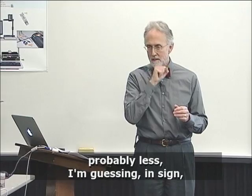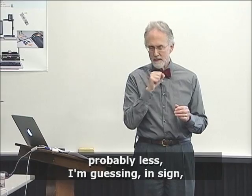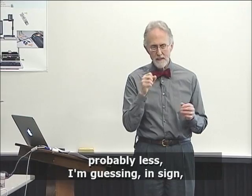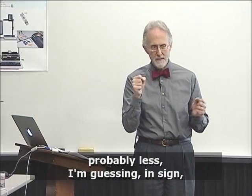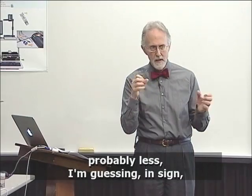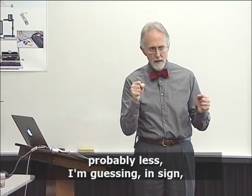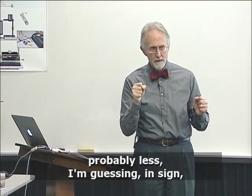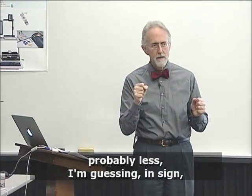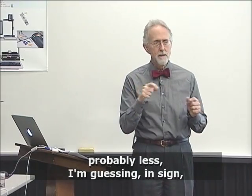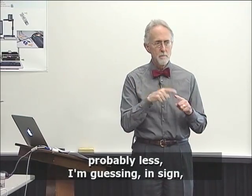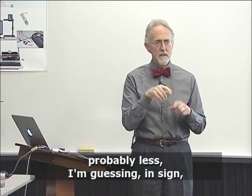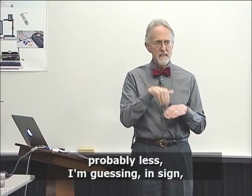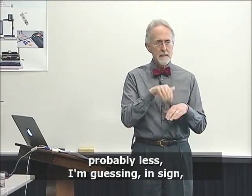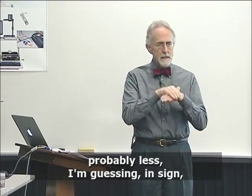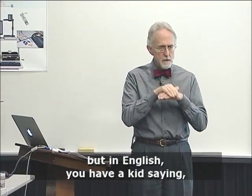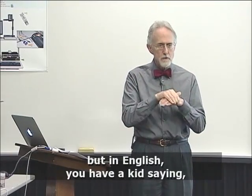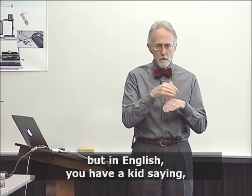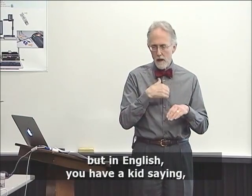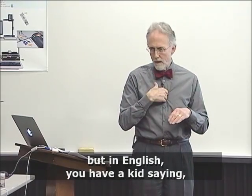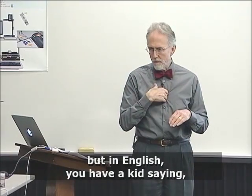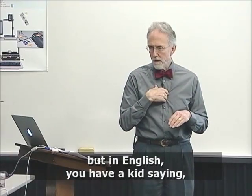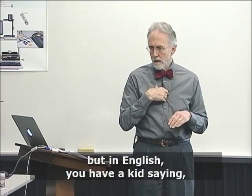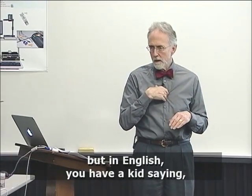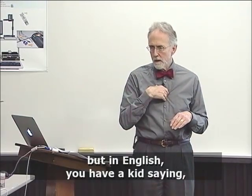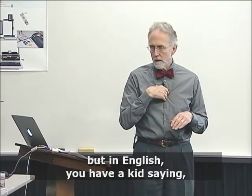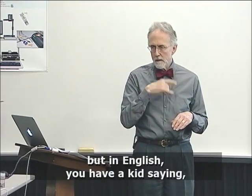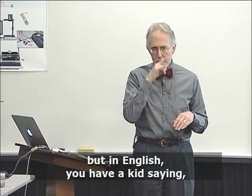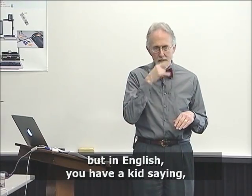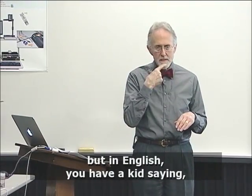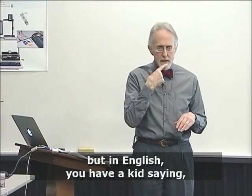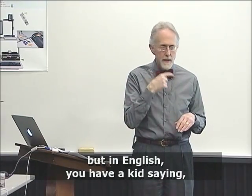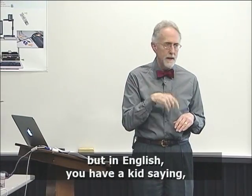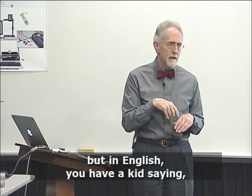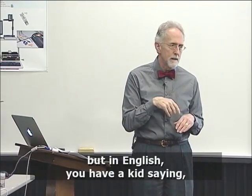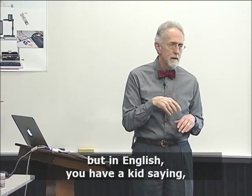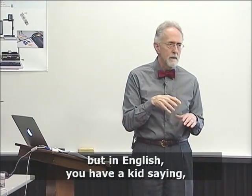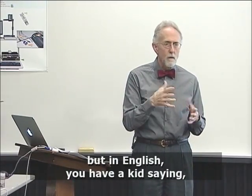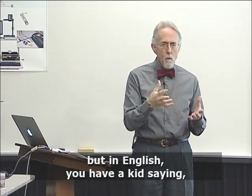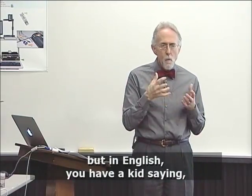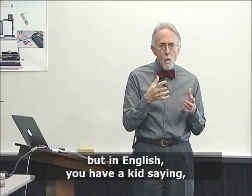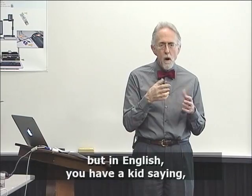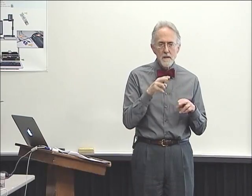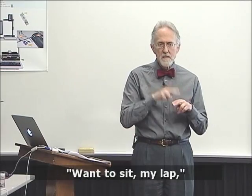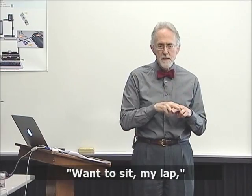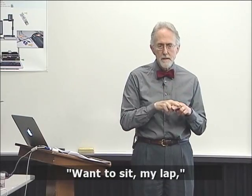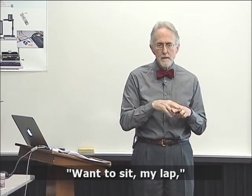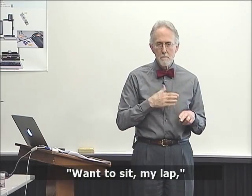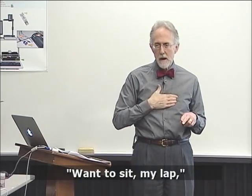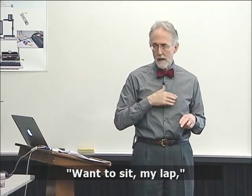in sign. But in English, you have a kid saying, want to sit my